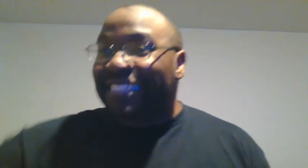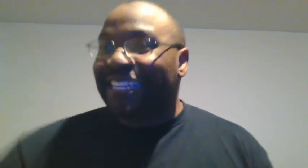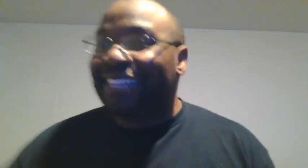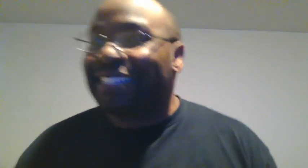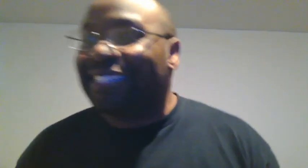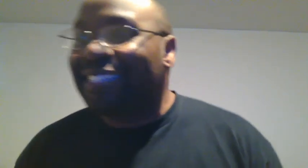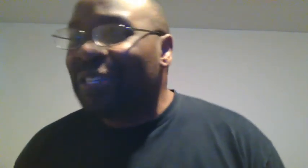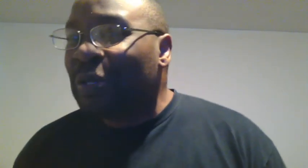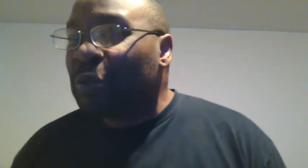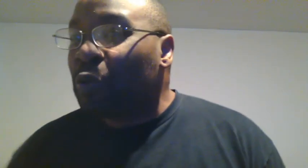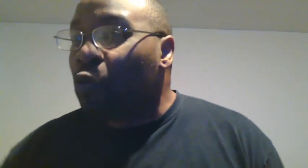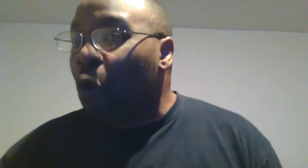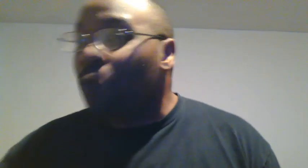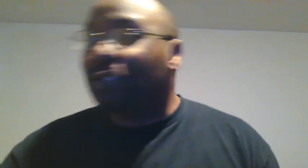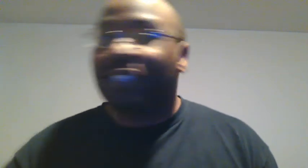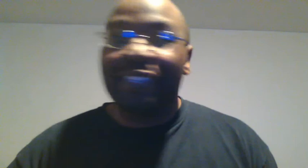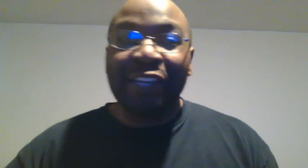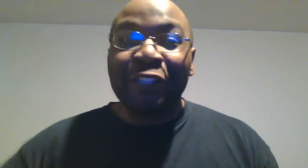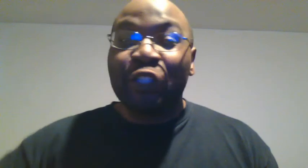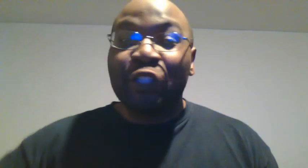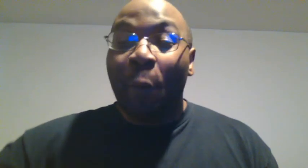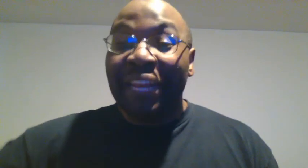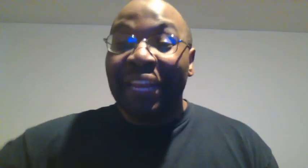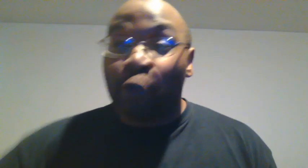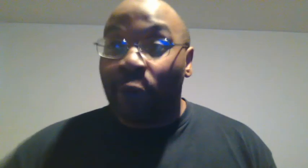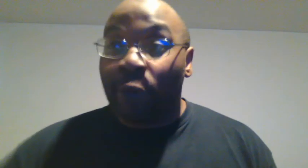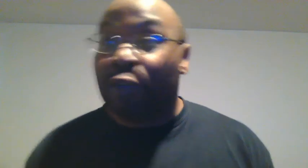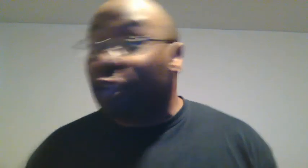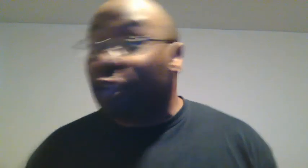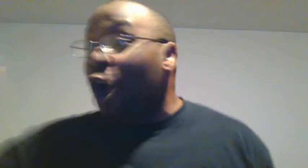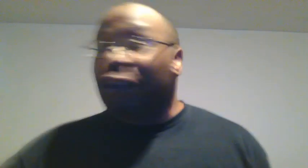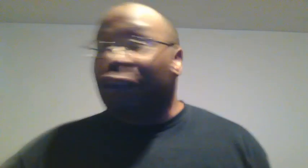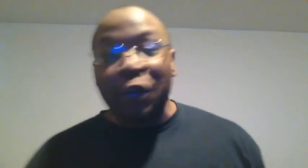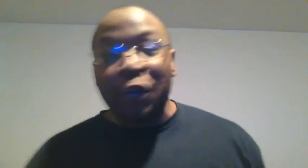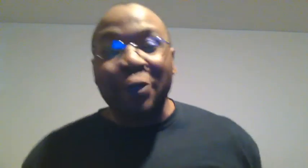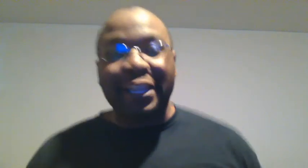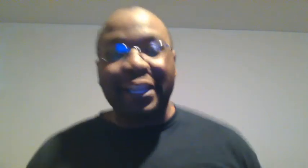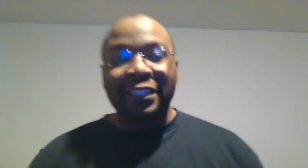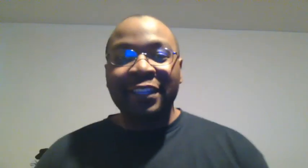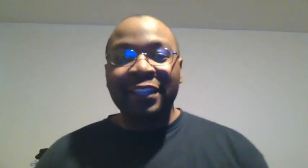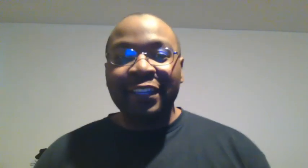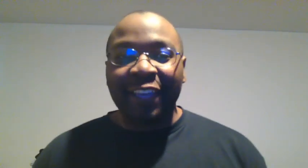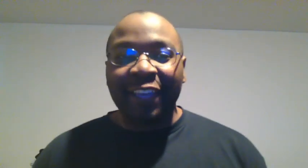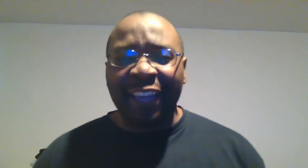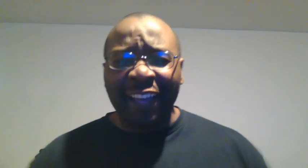it to quote so many scriptures? Are you doing it?